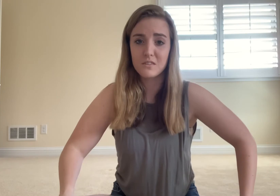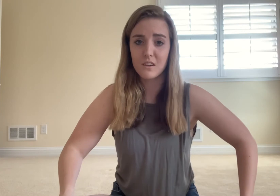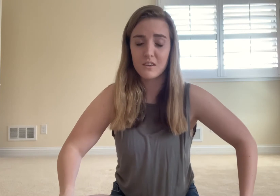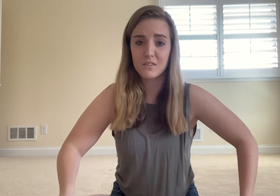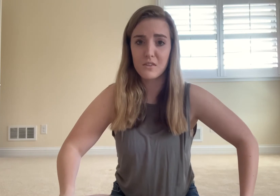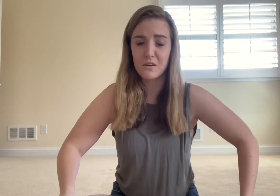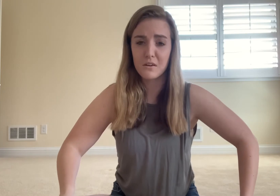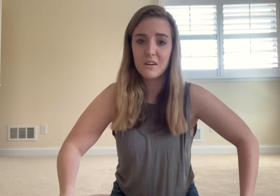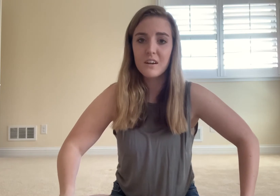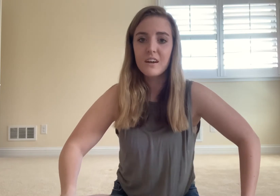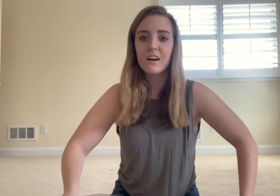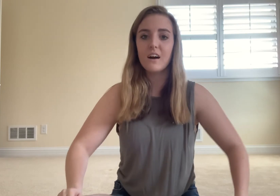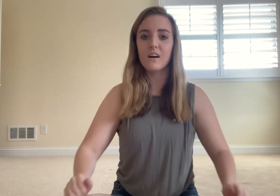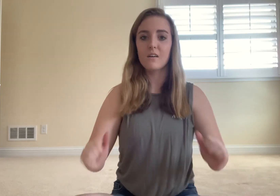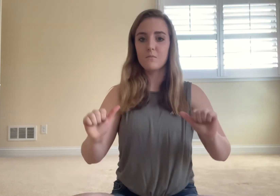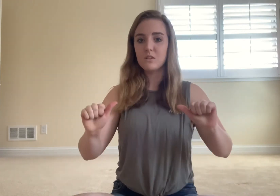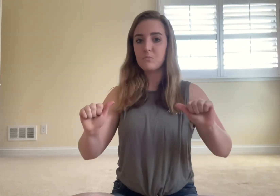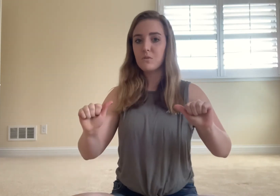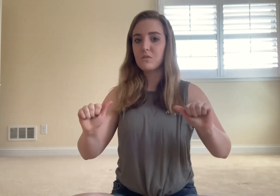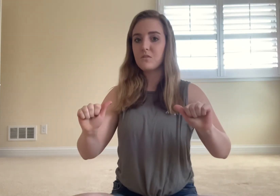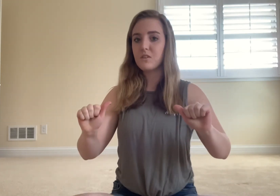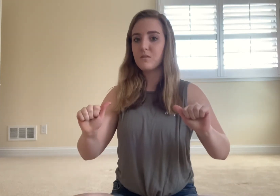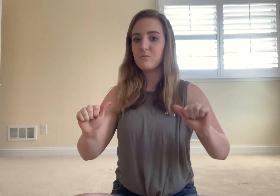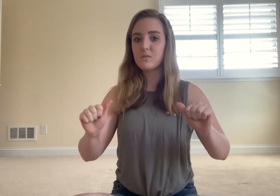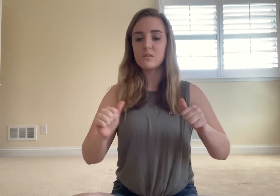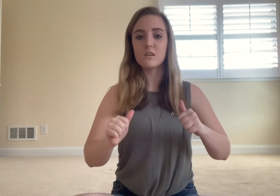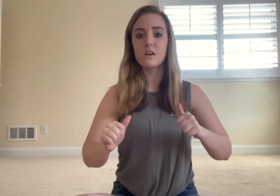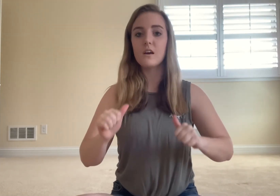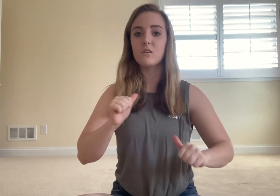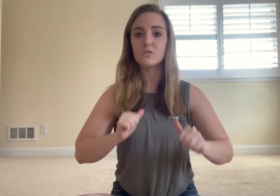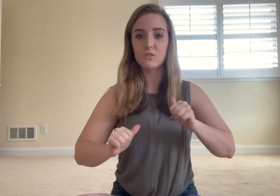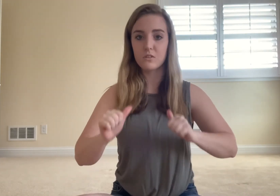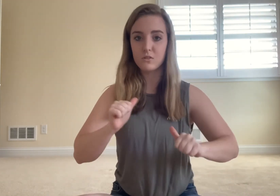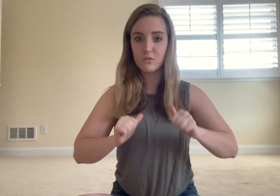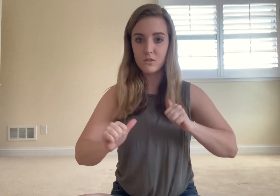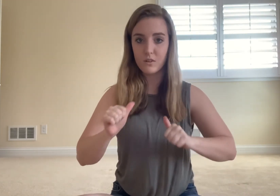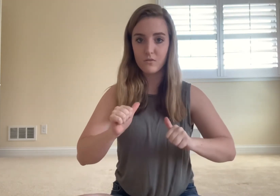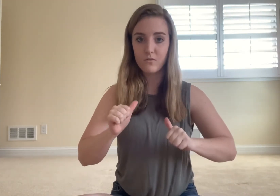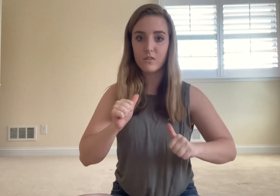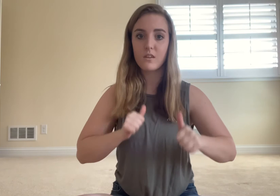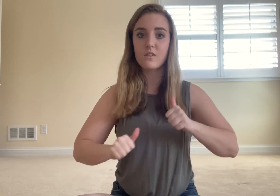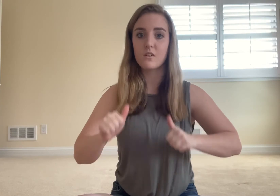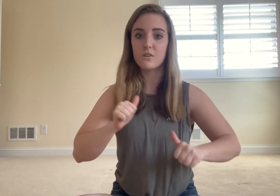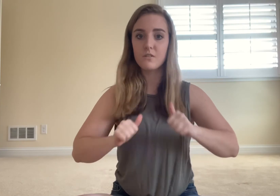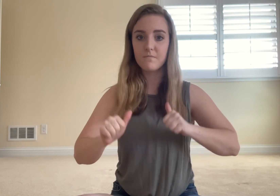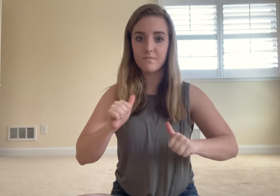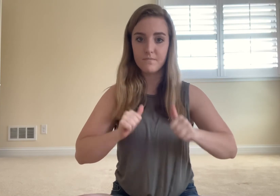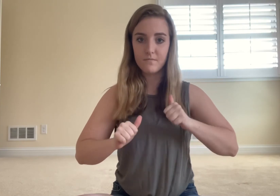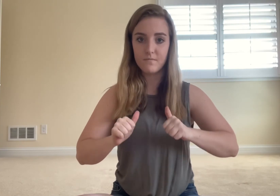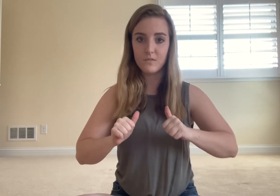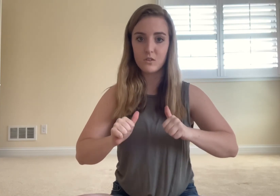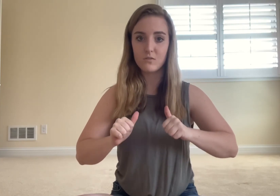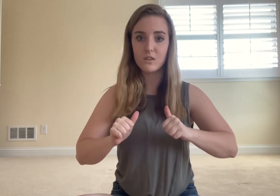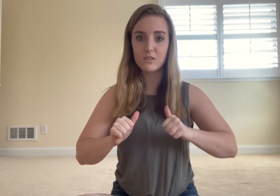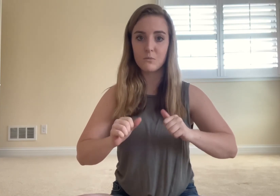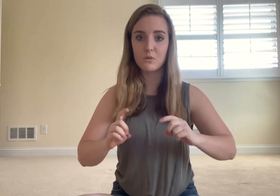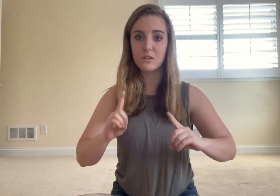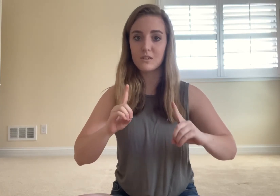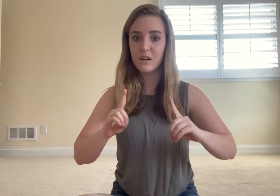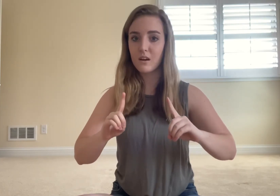is a theater. It's both your thumbs and you're circling towards yourself. Theater. So it's very similar to sign, but